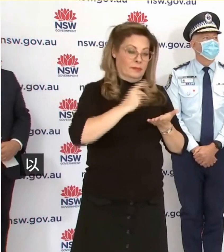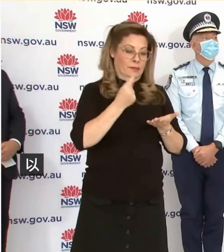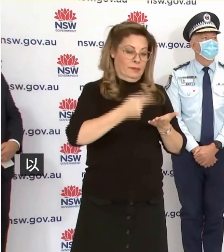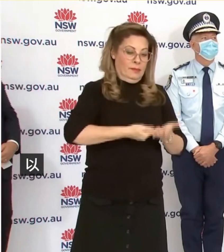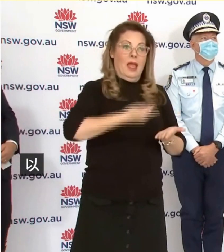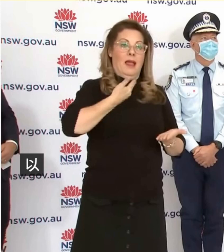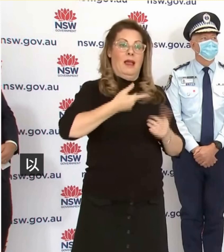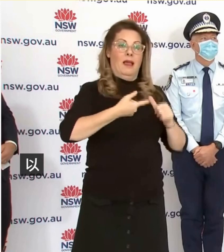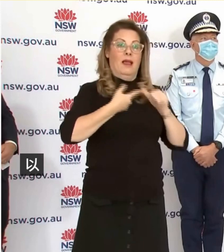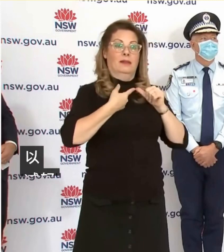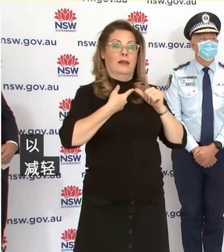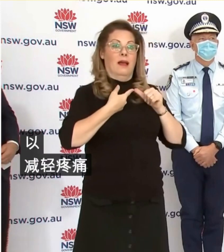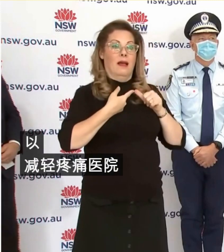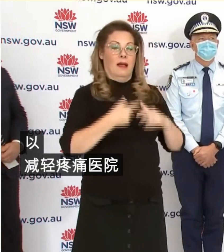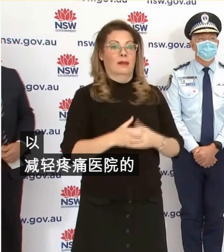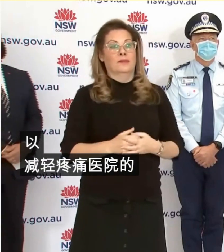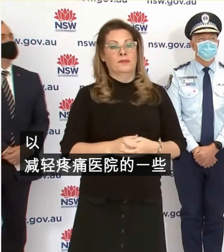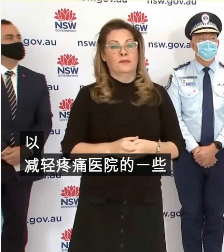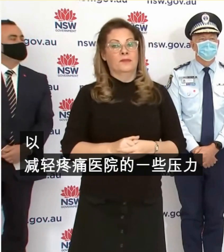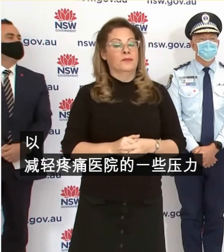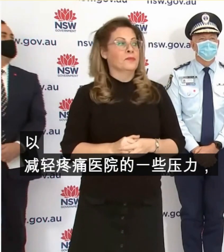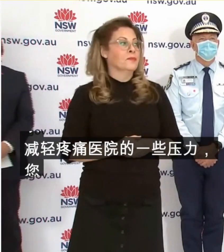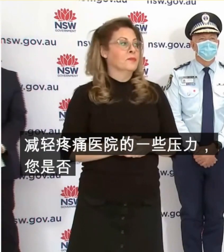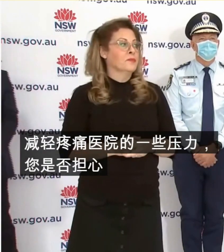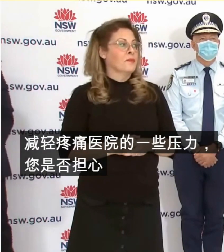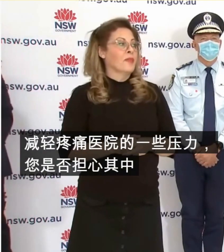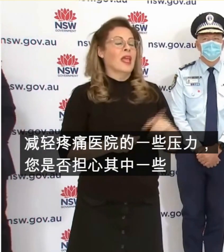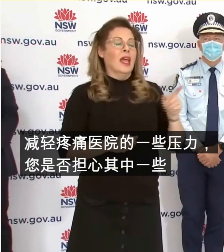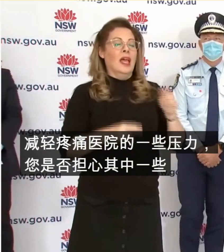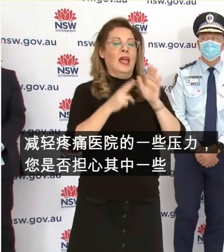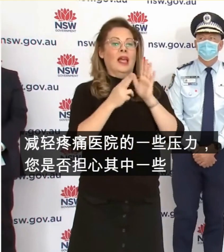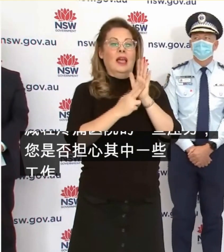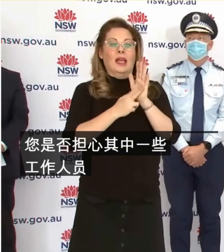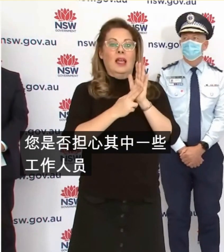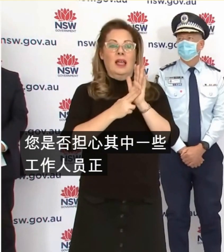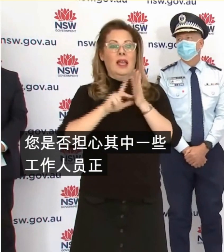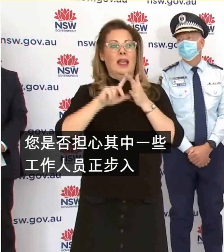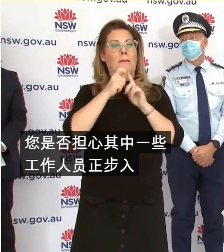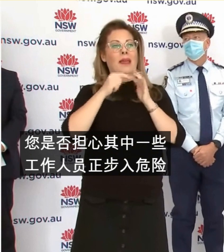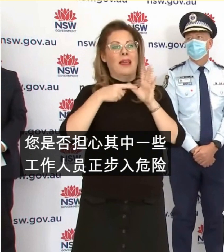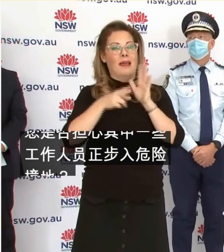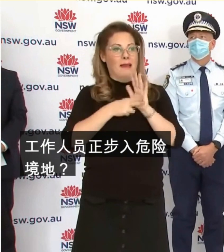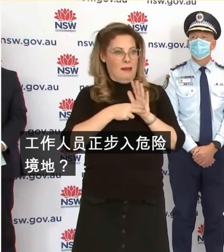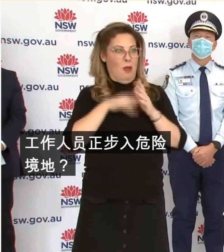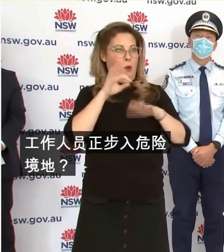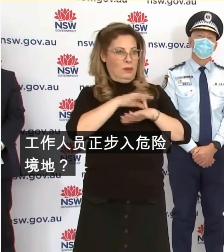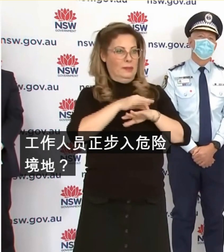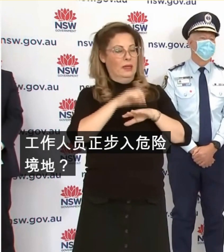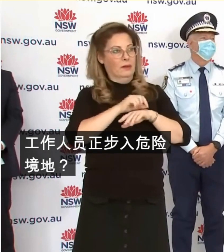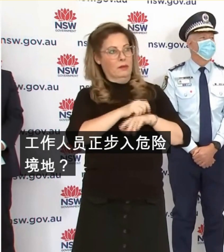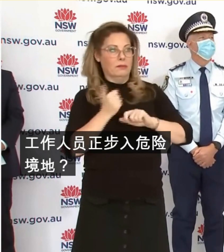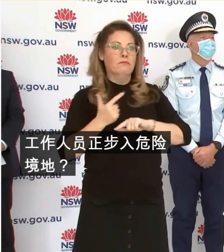have you done to alleviate some of the pressure on the PN hospital? And are you concerned that some of those workers are walking